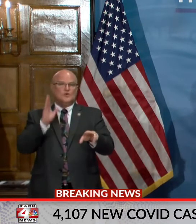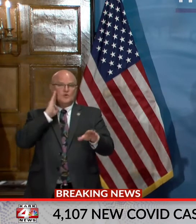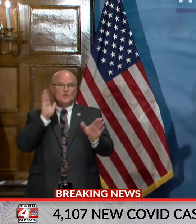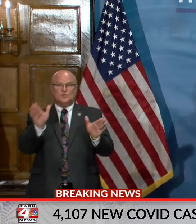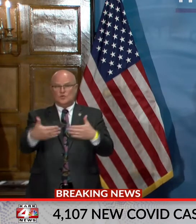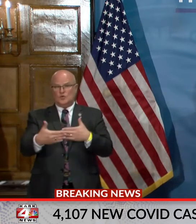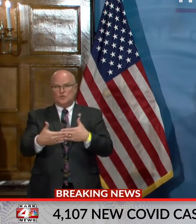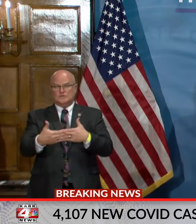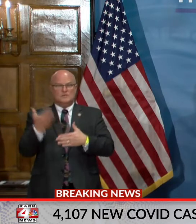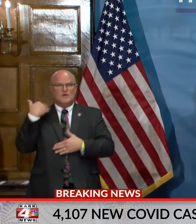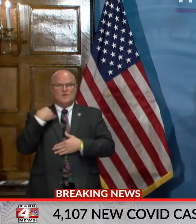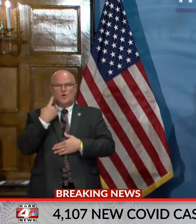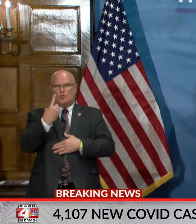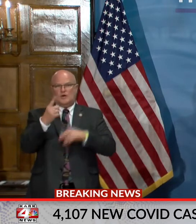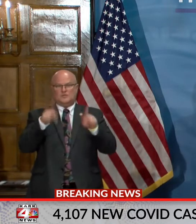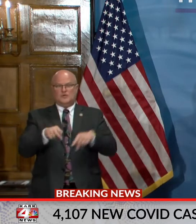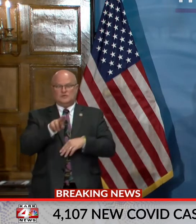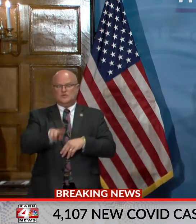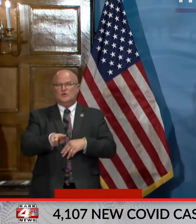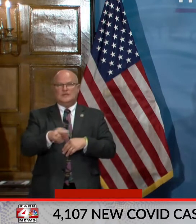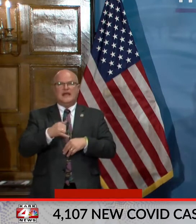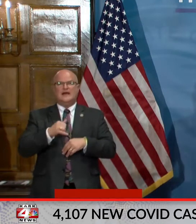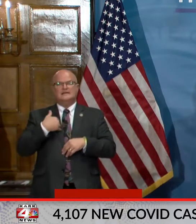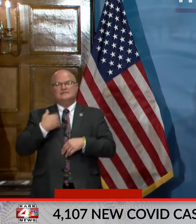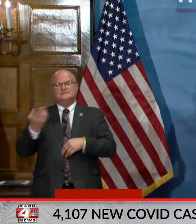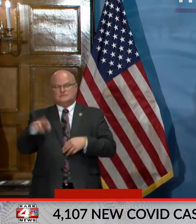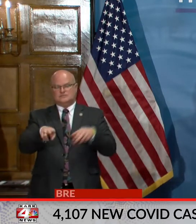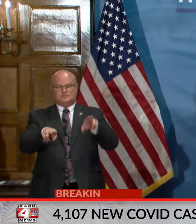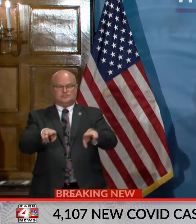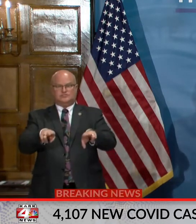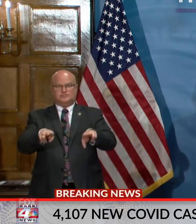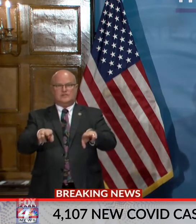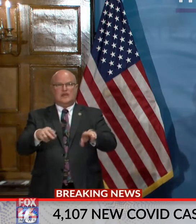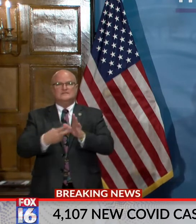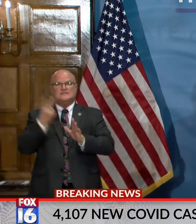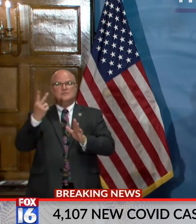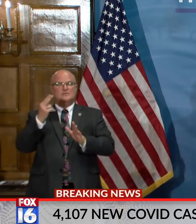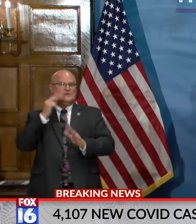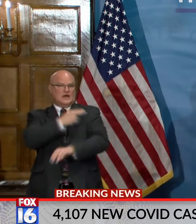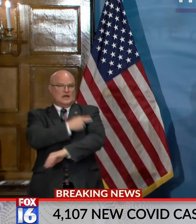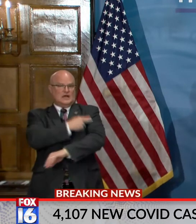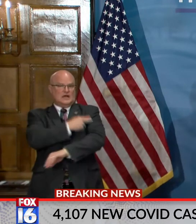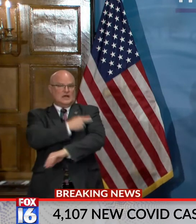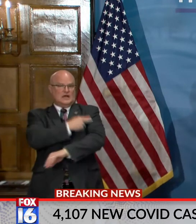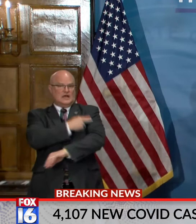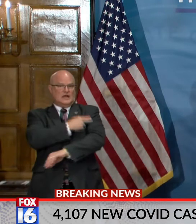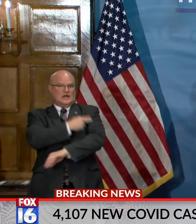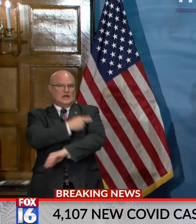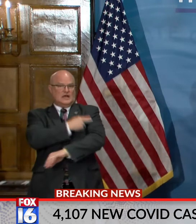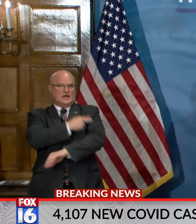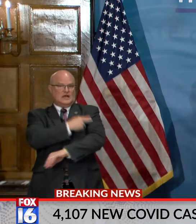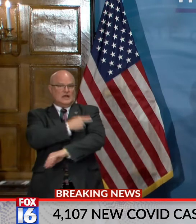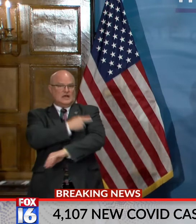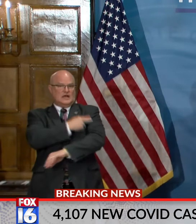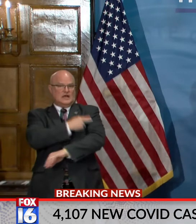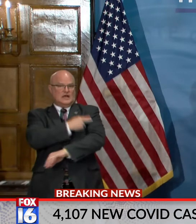We have fitted those rooms out from an IT standpoint to allow double occupancy. We would